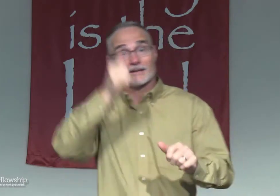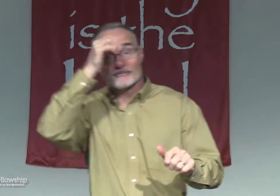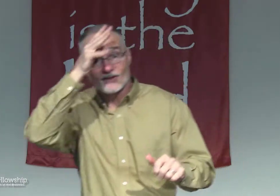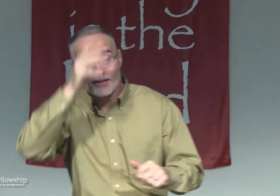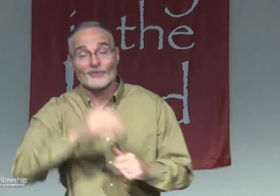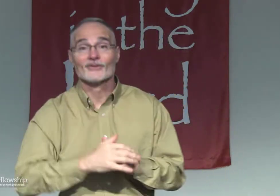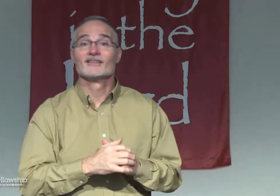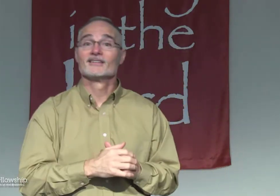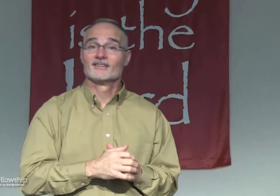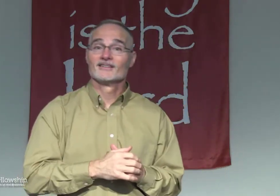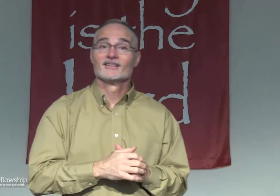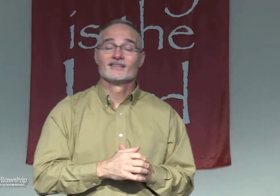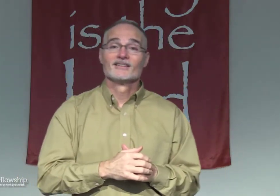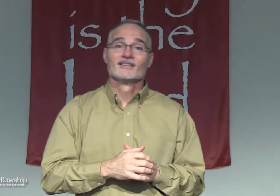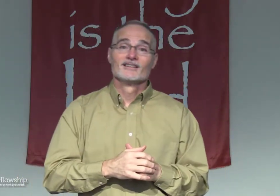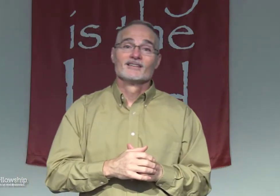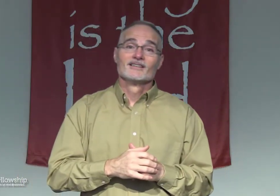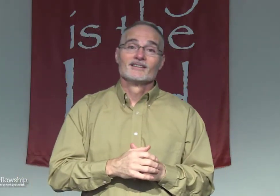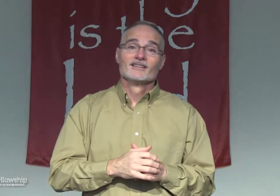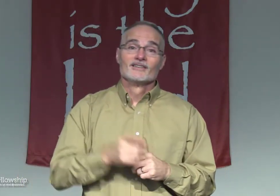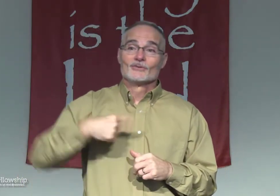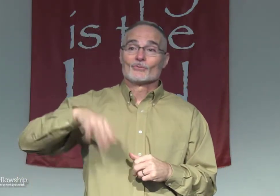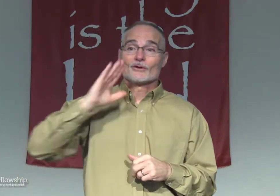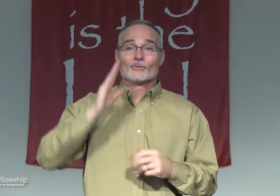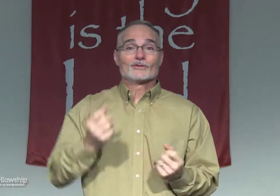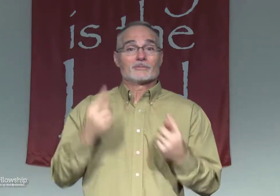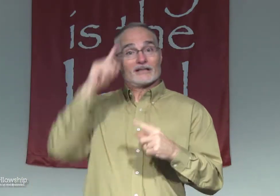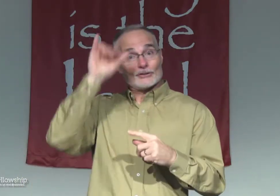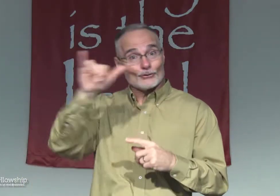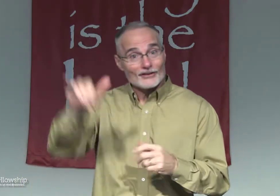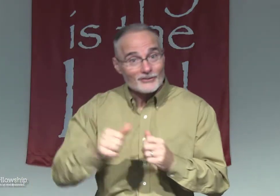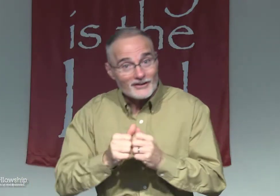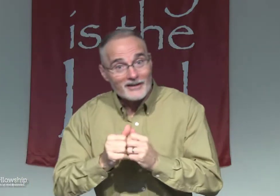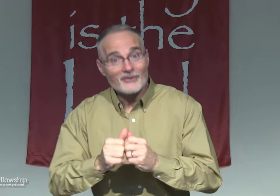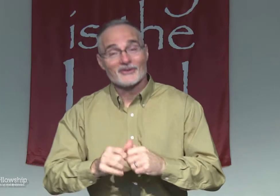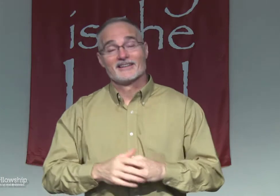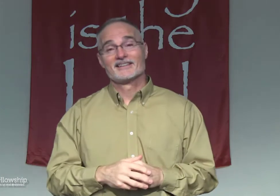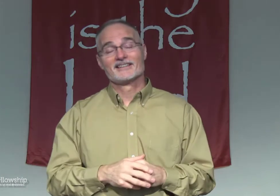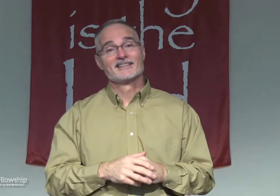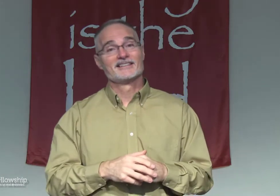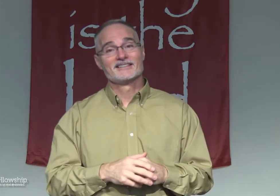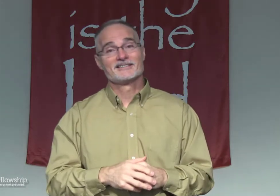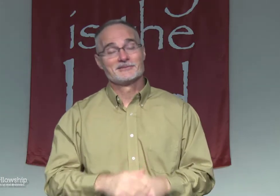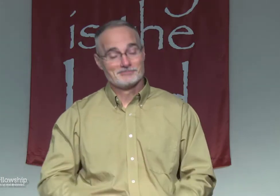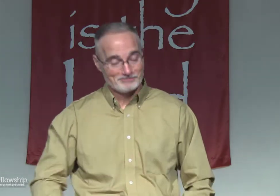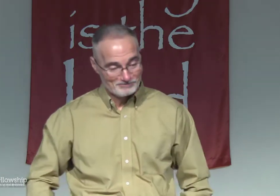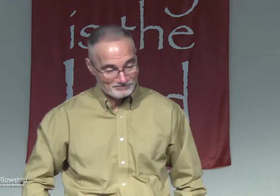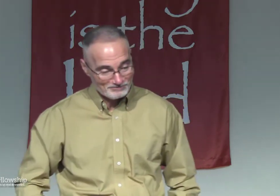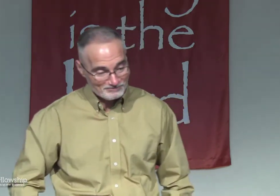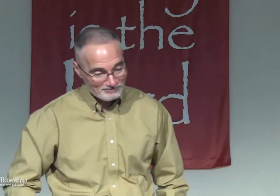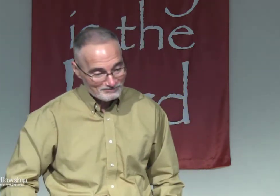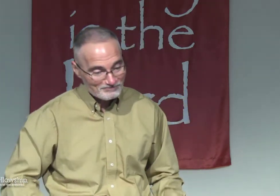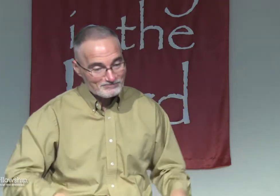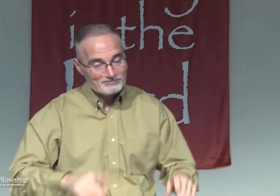Because as brothers and sisters, we have the same Savior, the same Father. We will spend eternity together.